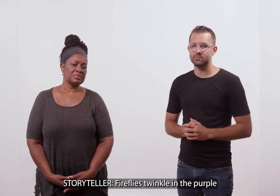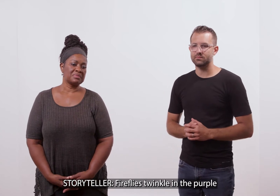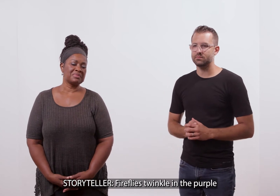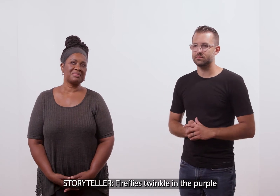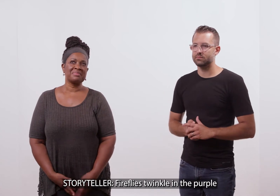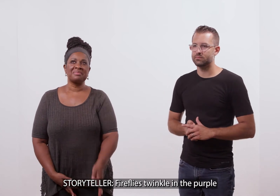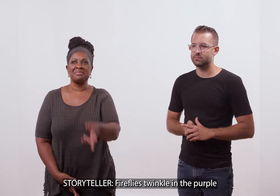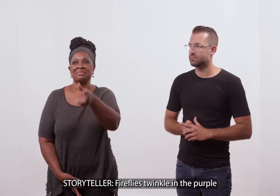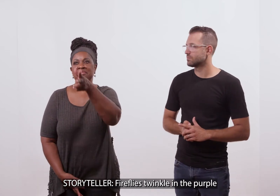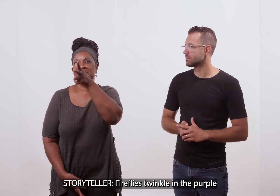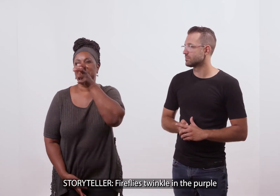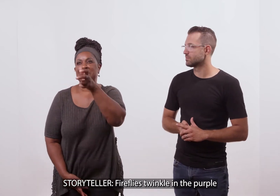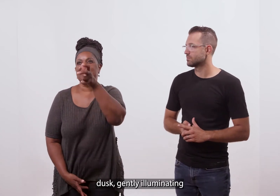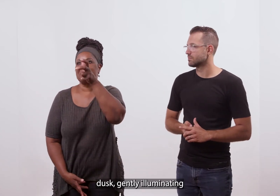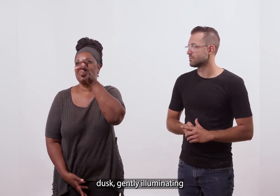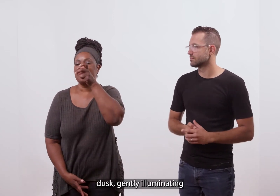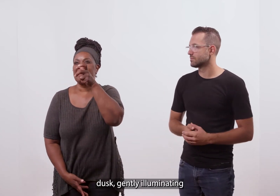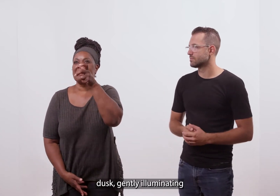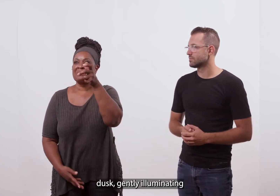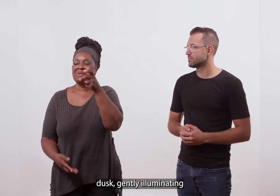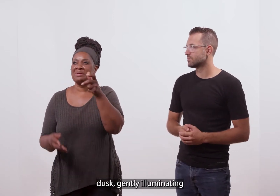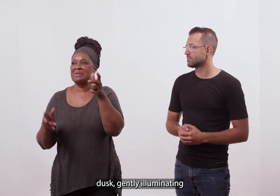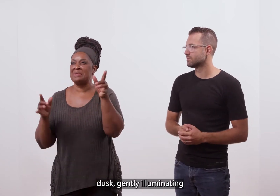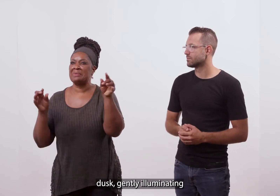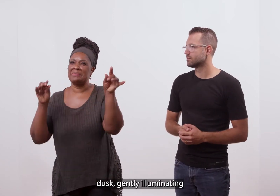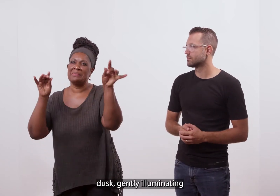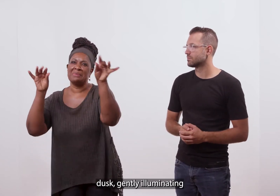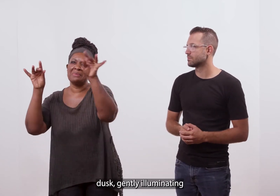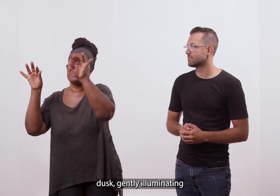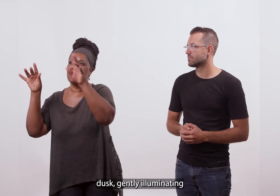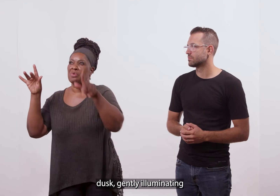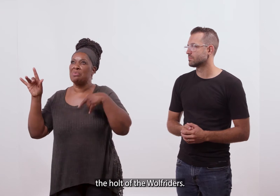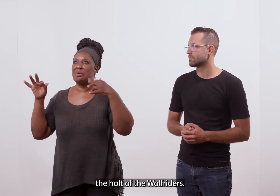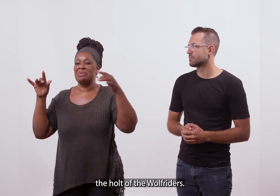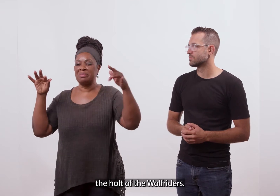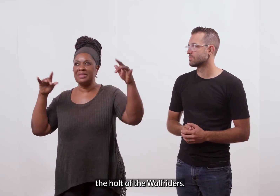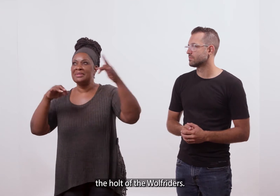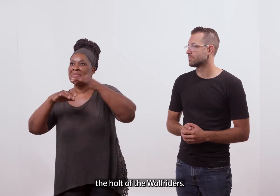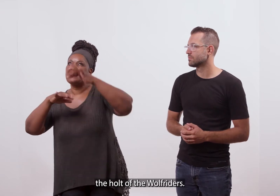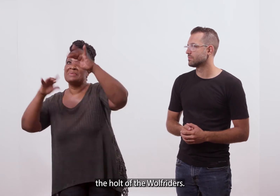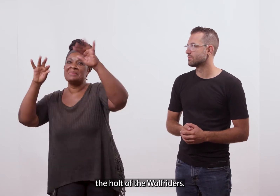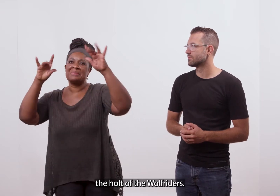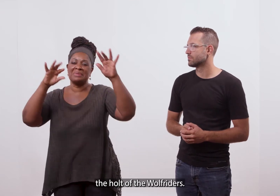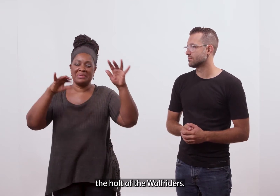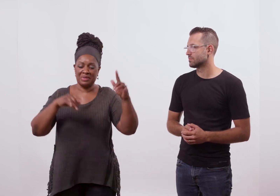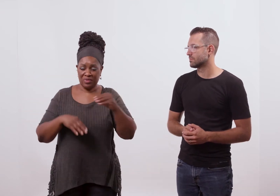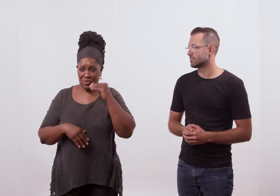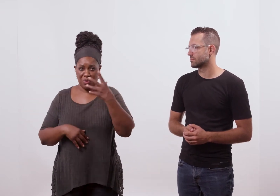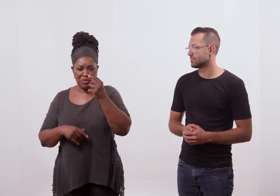Fireflies twinkle in the purple dusk, gently illuminating the holt of the